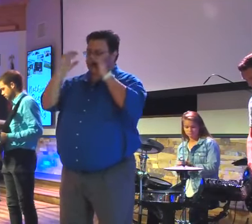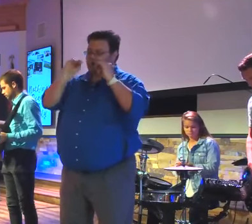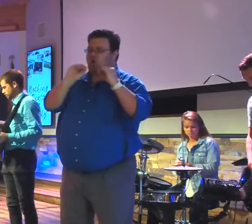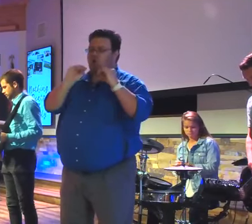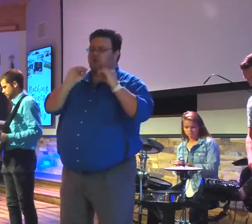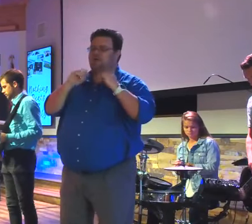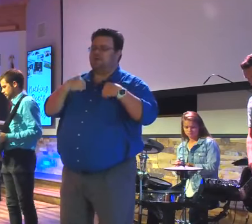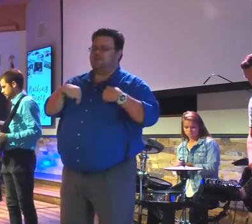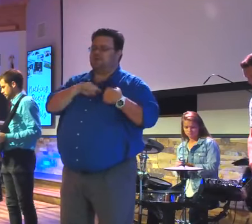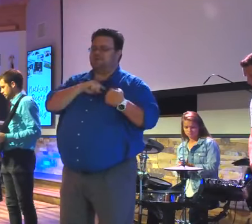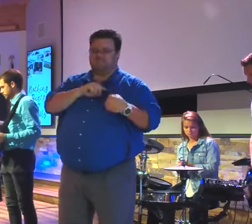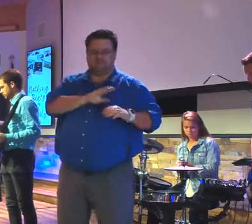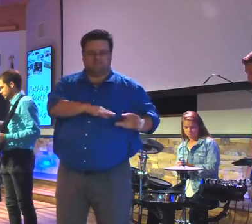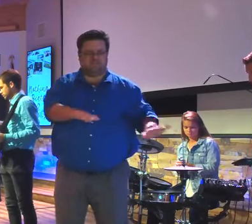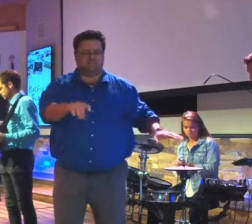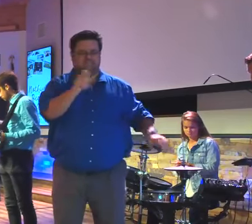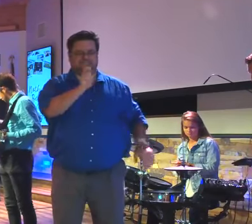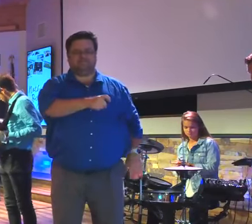kids need